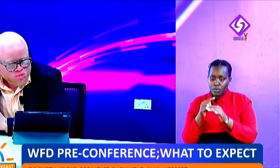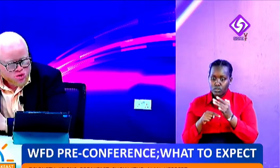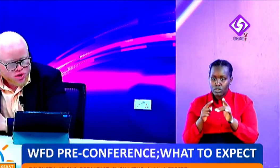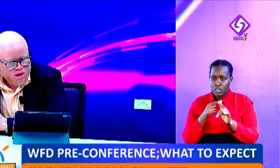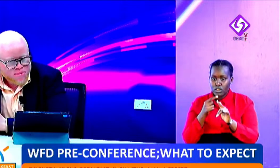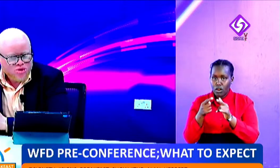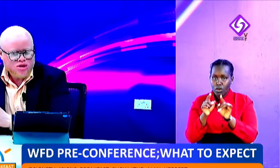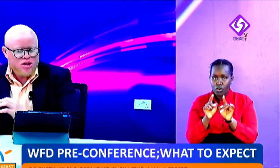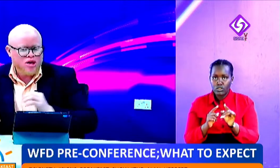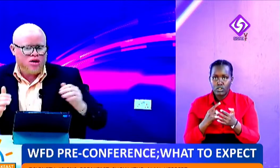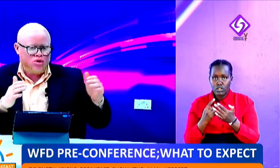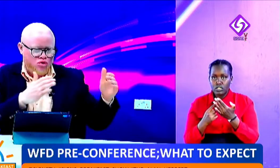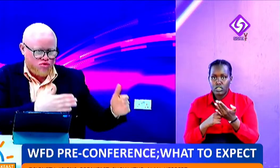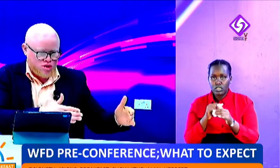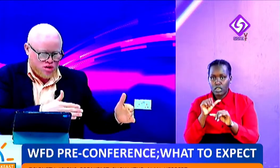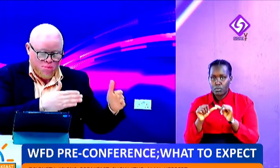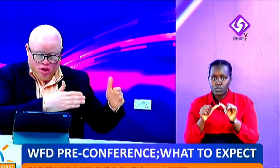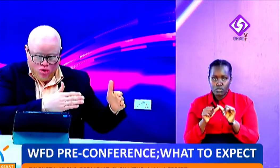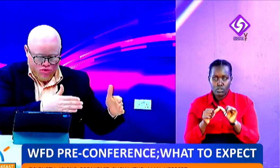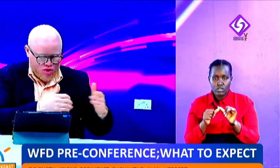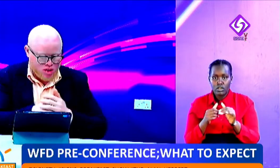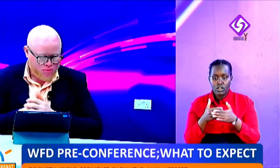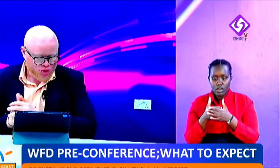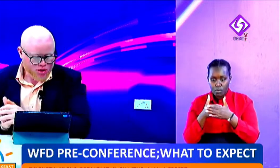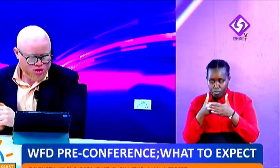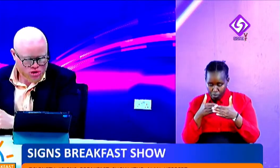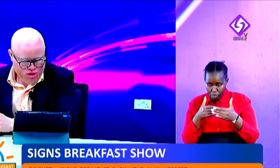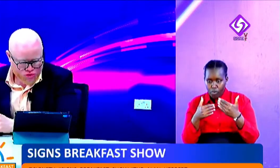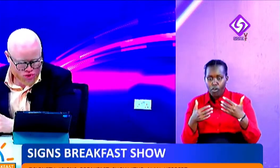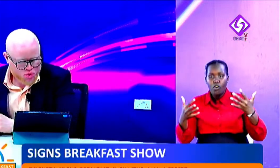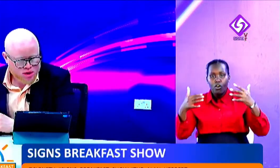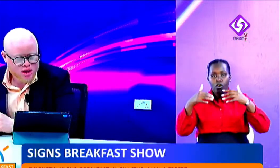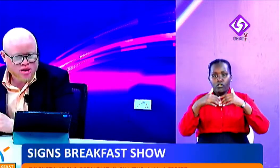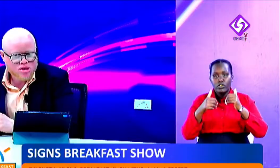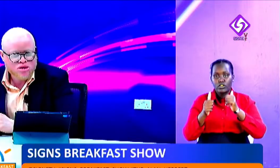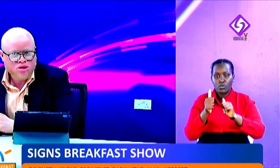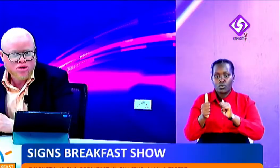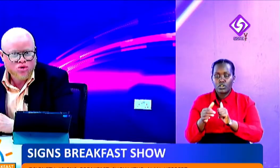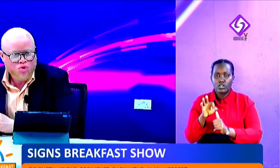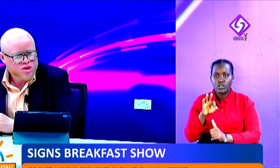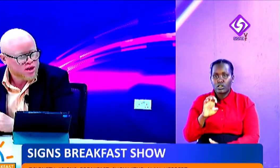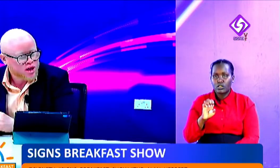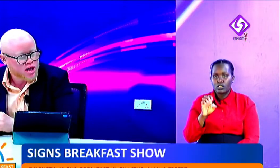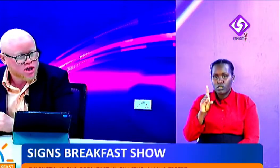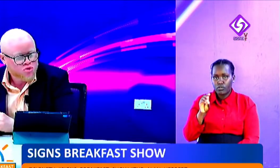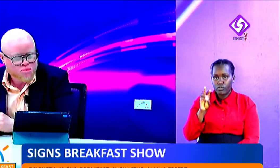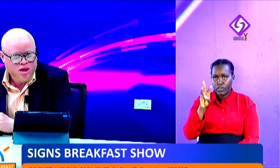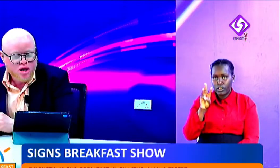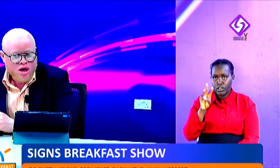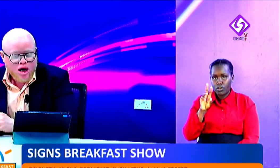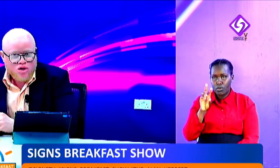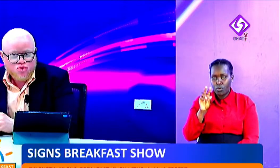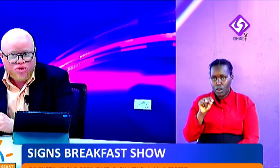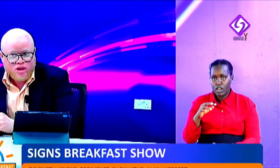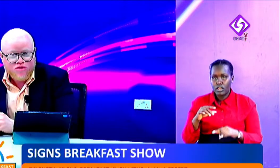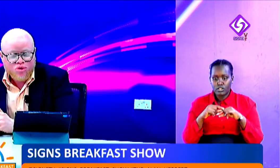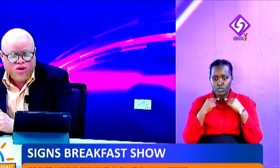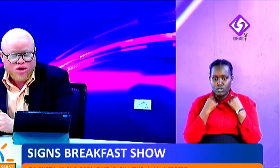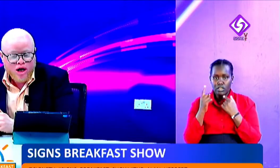talking about the conference, the pre-conference that FEDWIN is hosting in Nairobi as well. Dear viewer, I